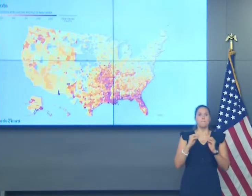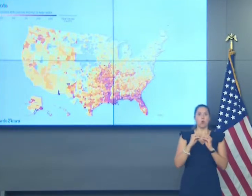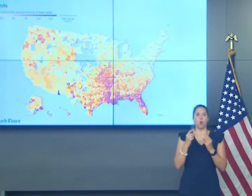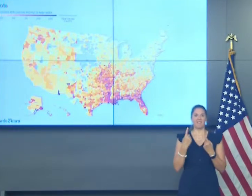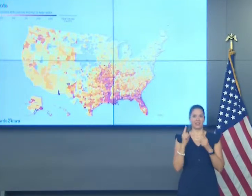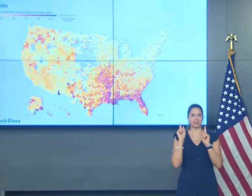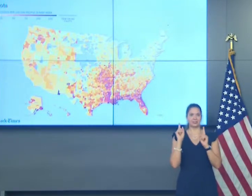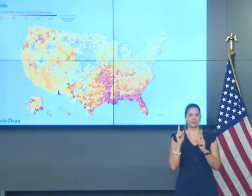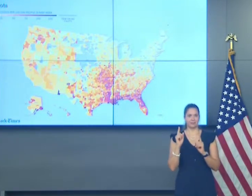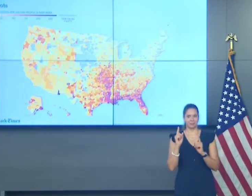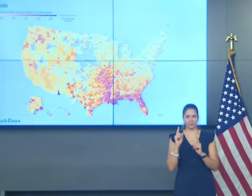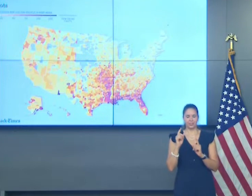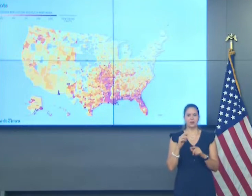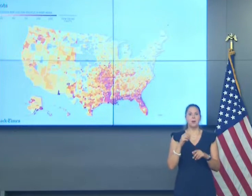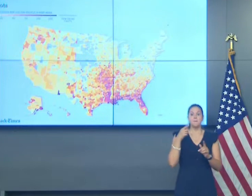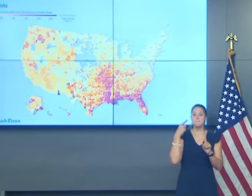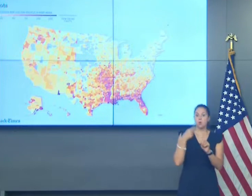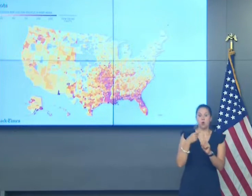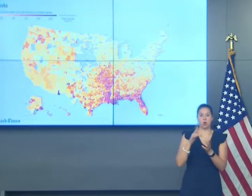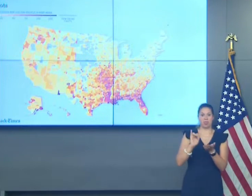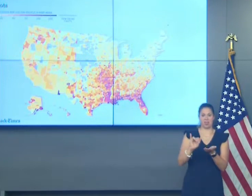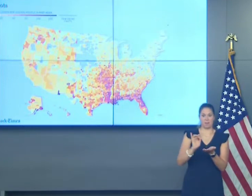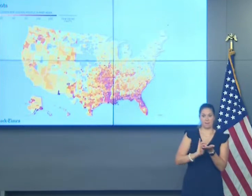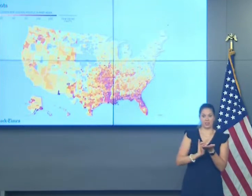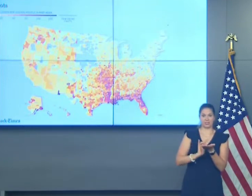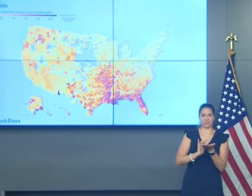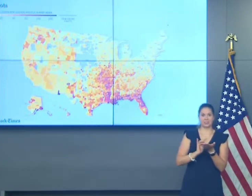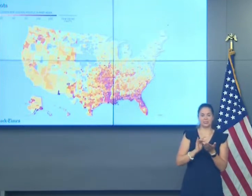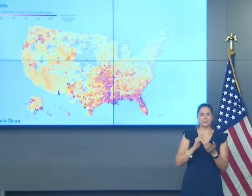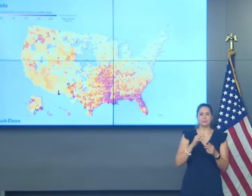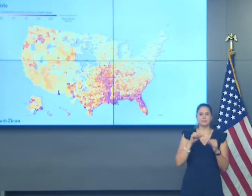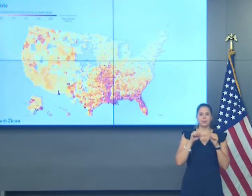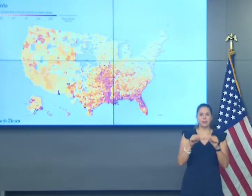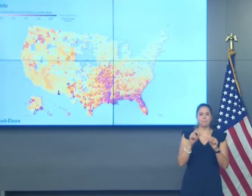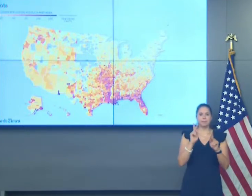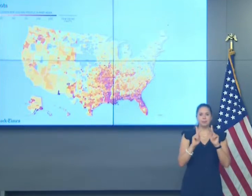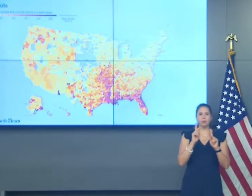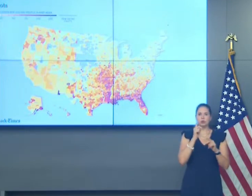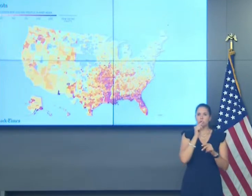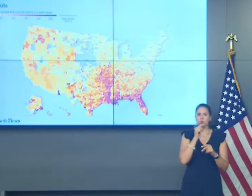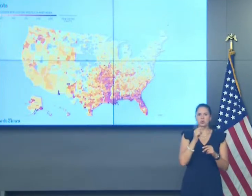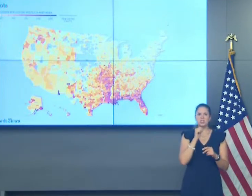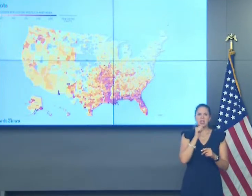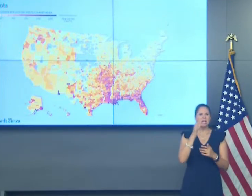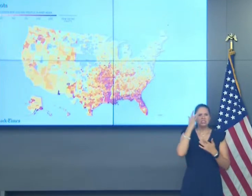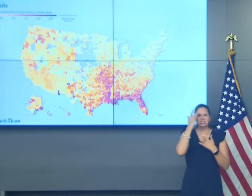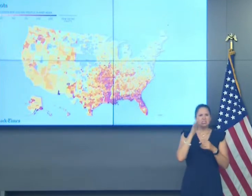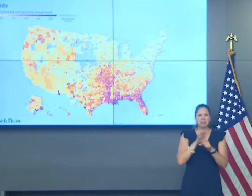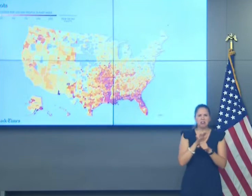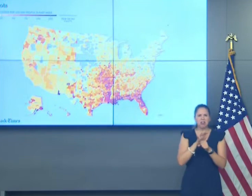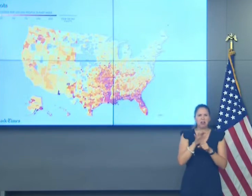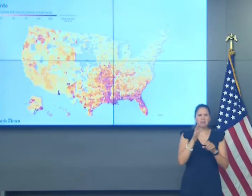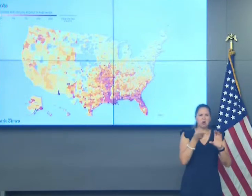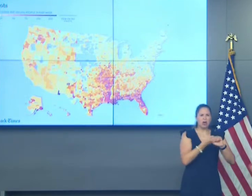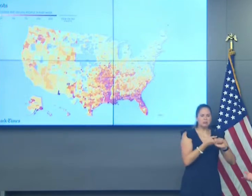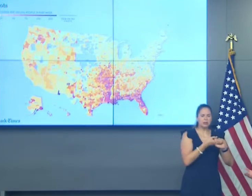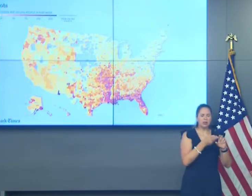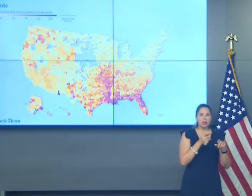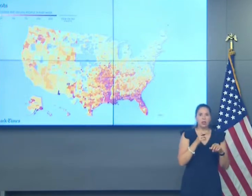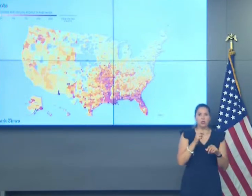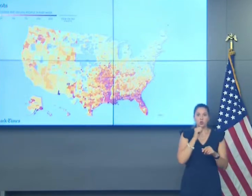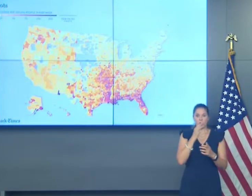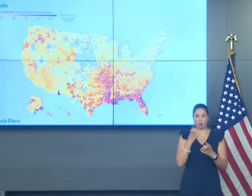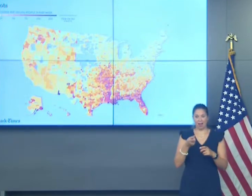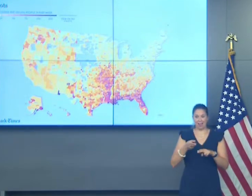effective. And again, the point of this medicine is to keep people who are not sick enough to be in the hospital from